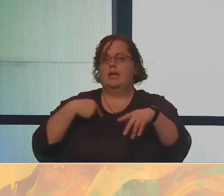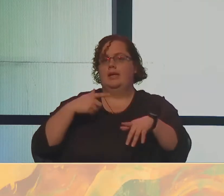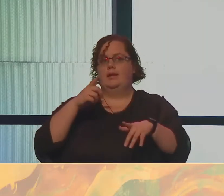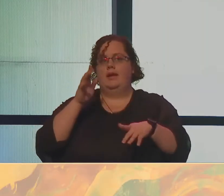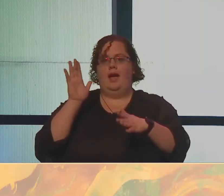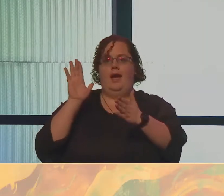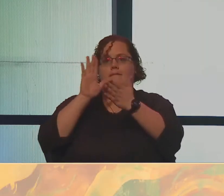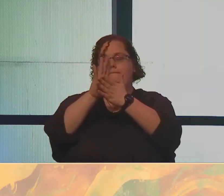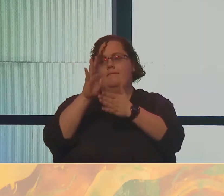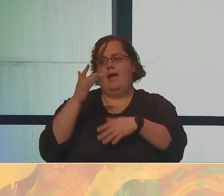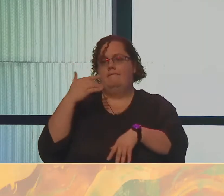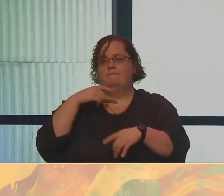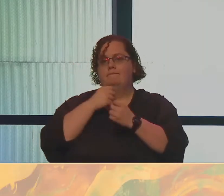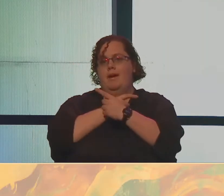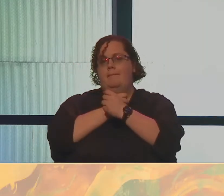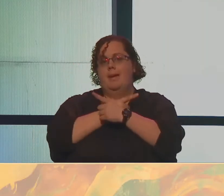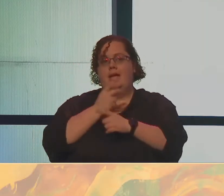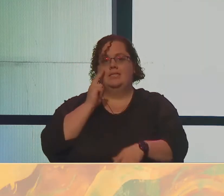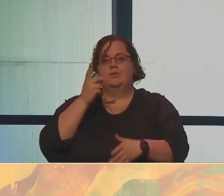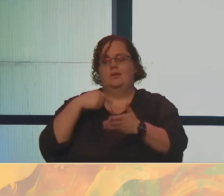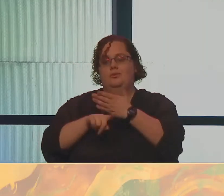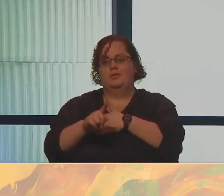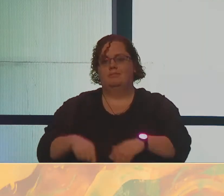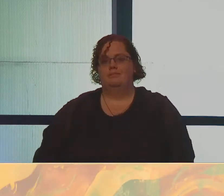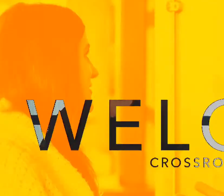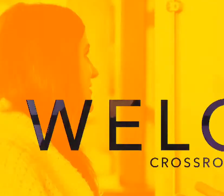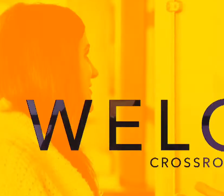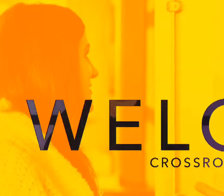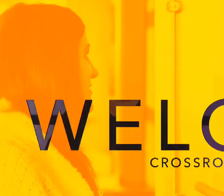a high five, and we'll see you all next week.